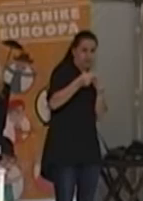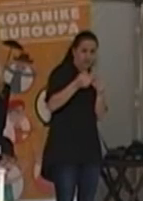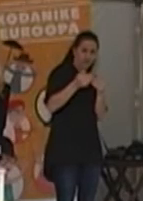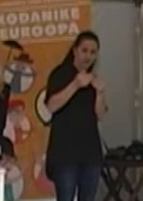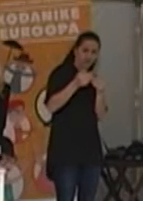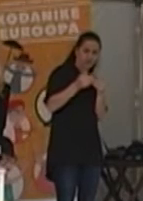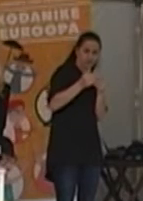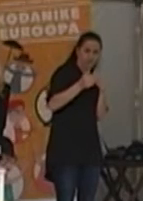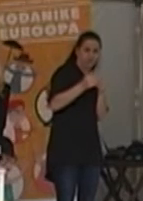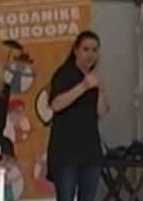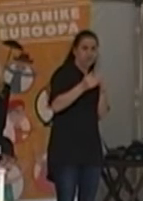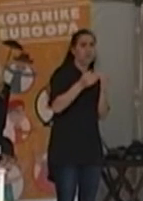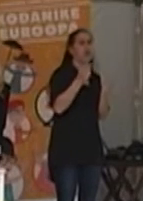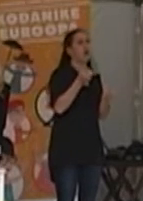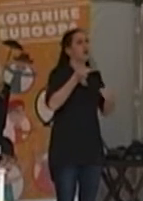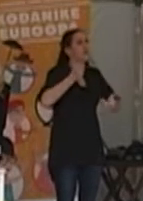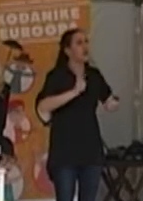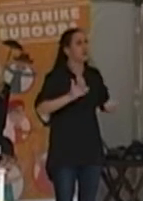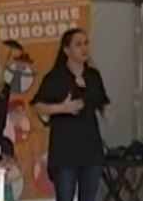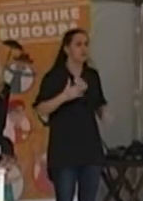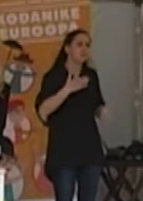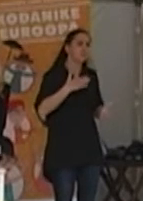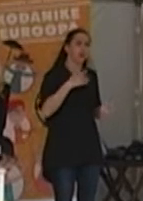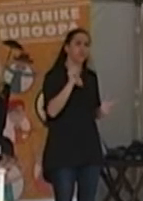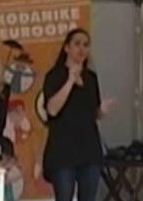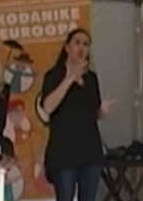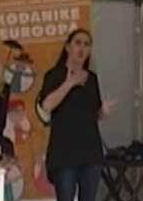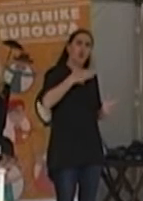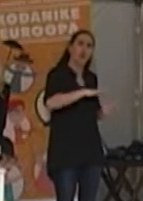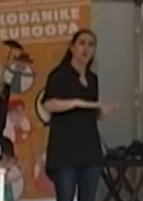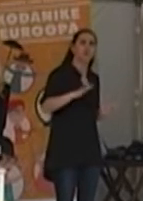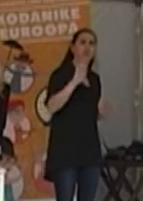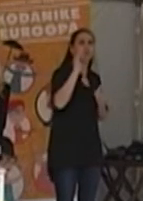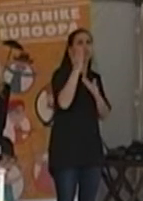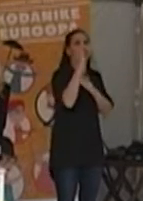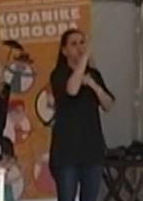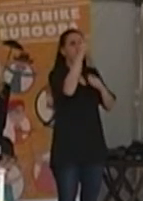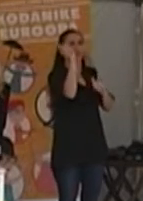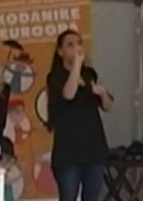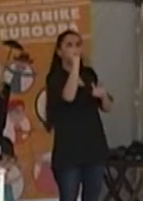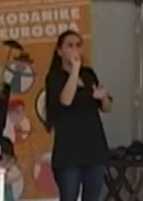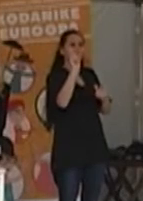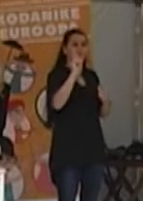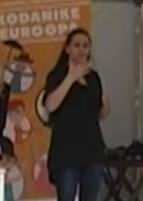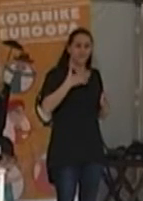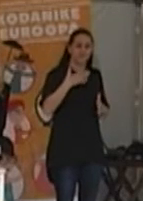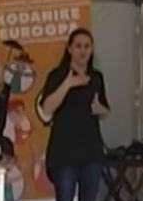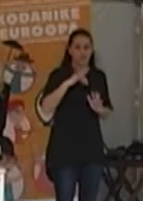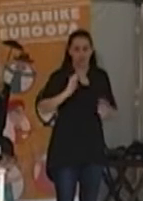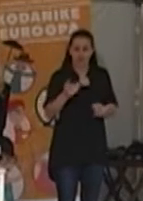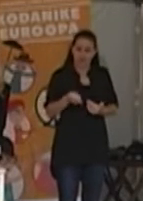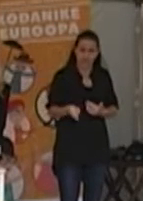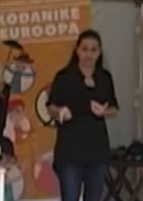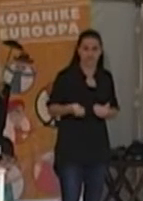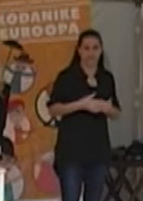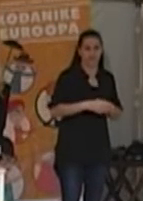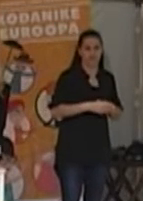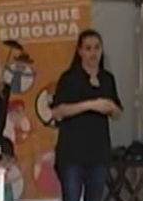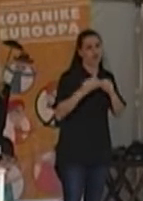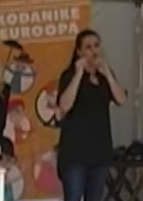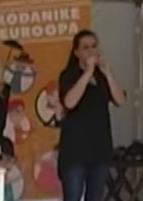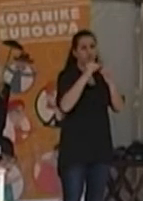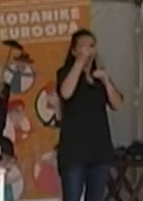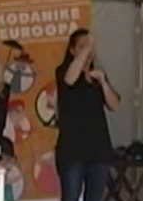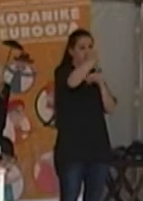do we really want our kids to experience as they grow up? What do we really want with this society? So 10 years from now,